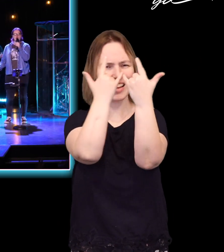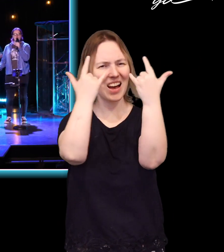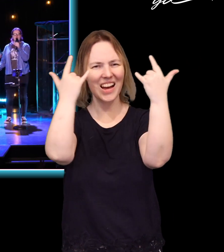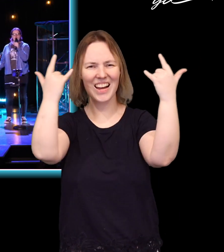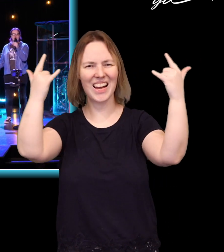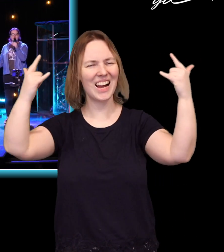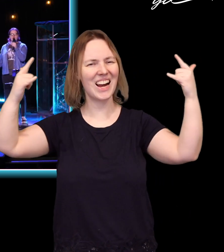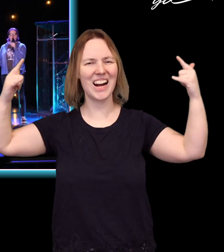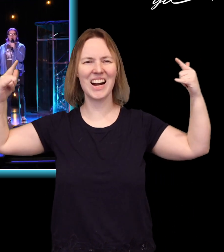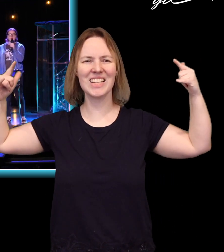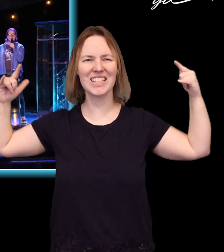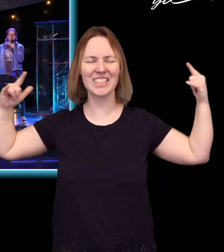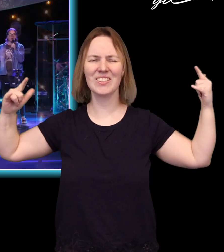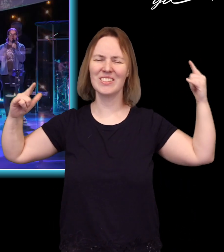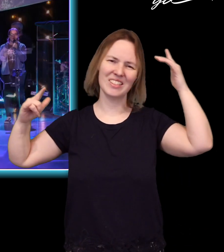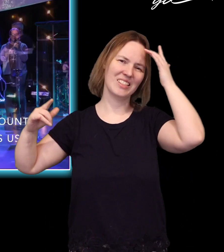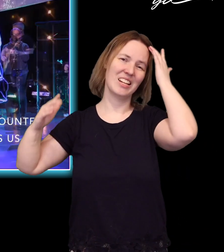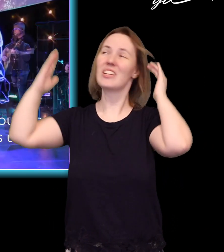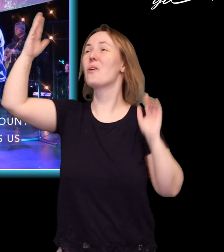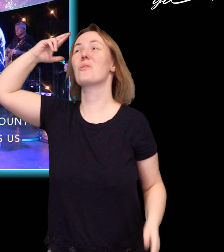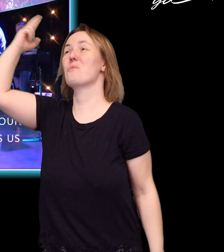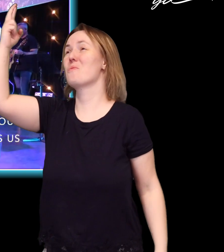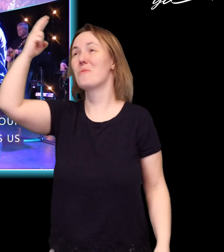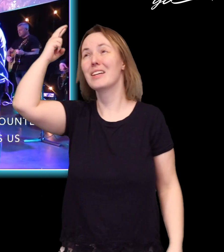surrounds us. You're the reason.